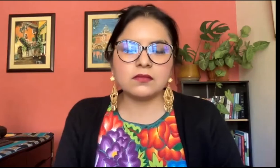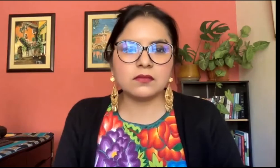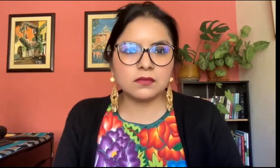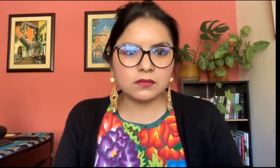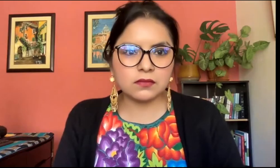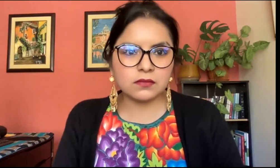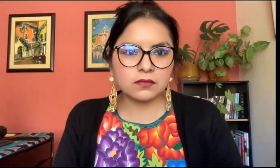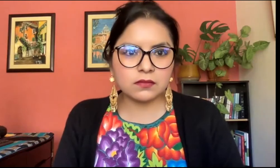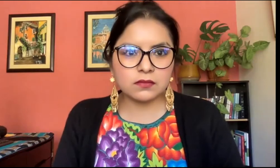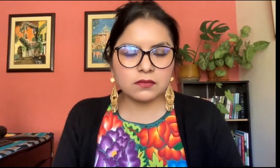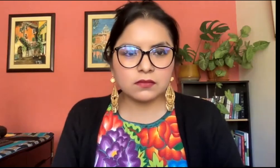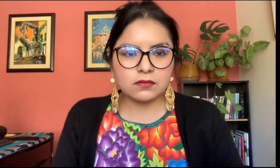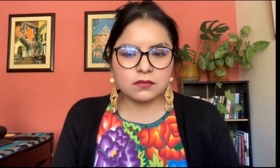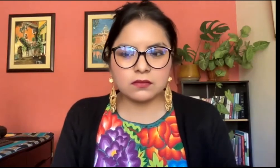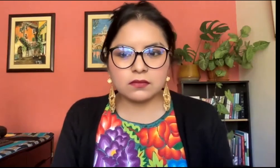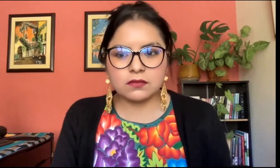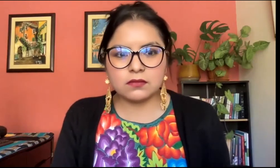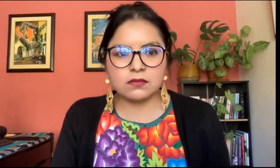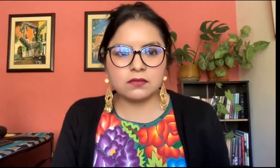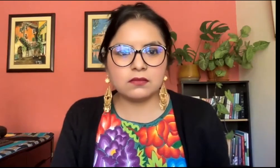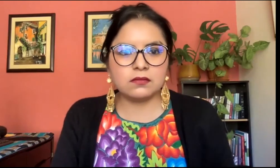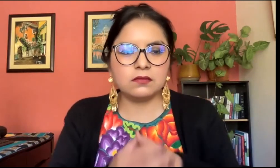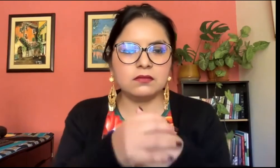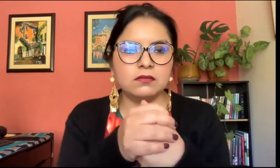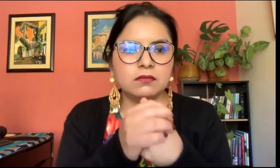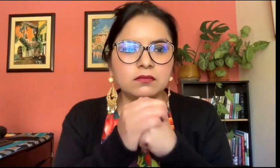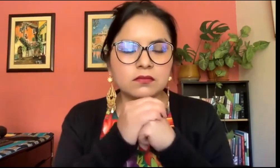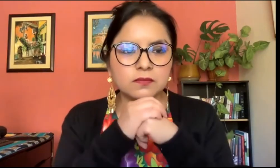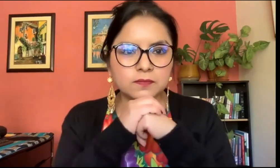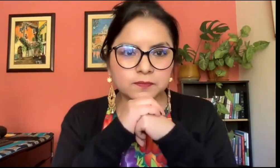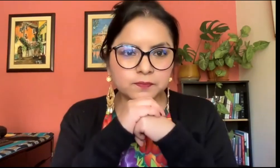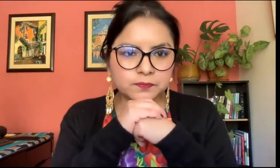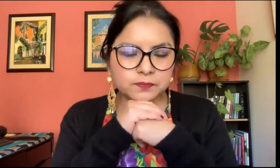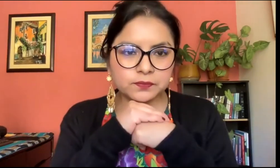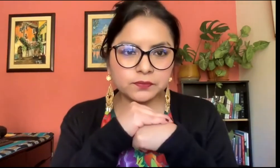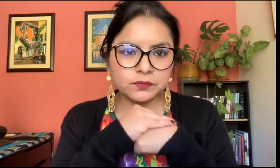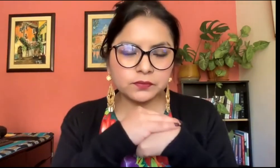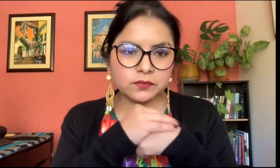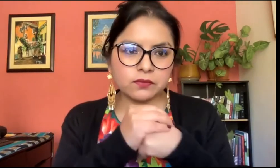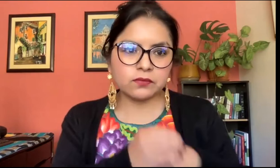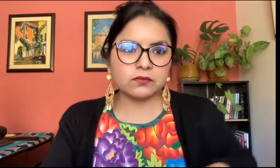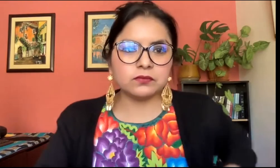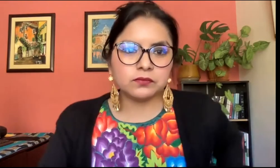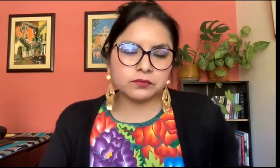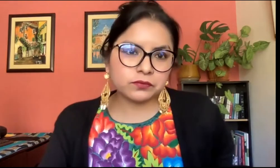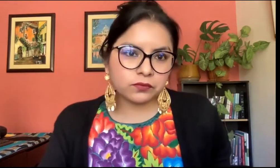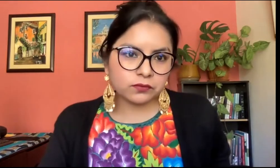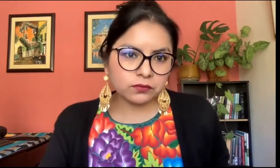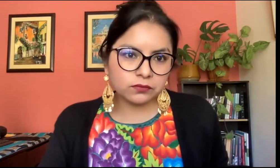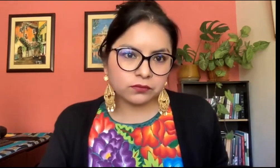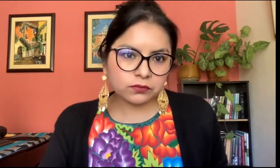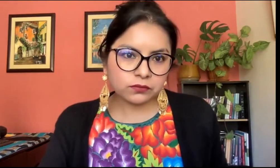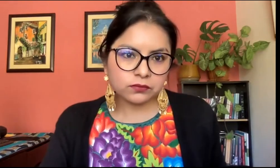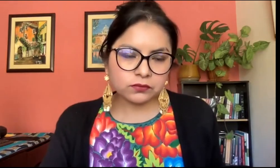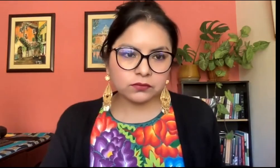thanks by the joint work, for the first time, a scientific committee recognized the contribution of